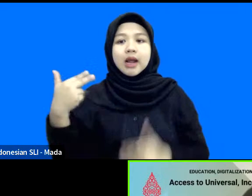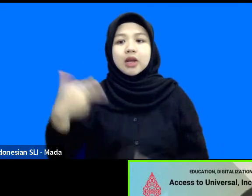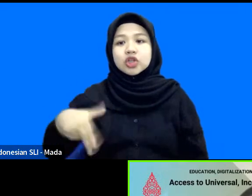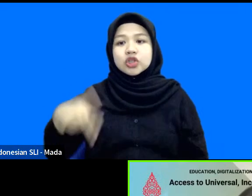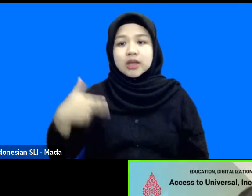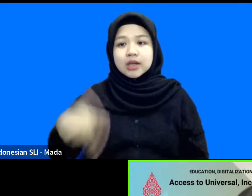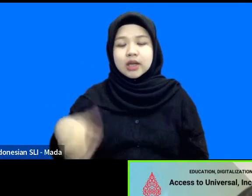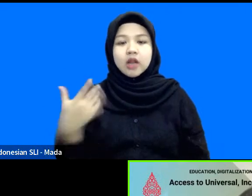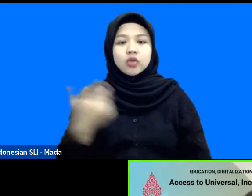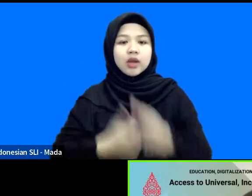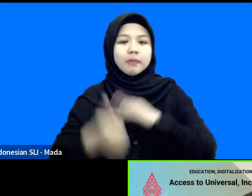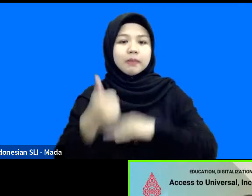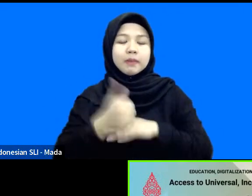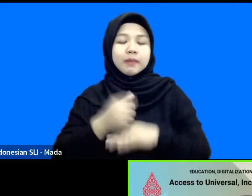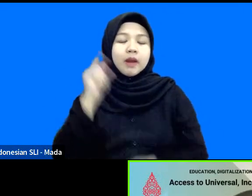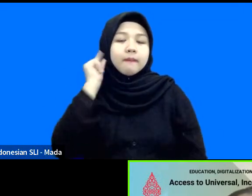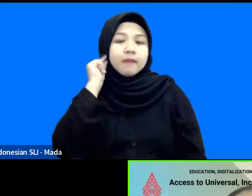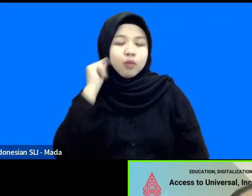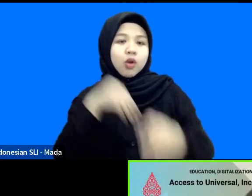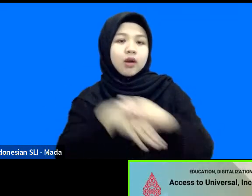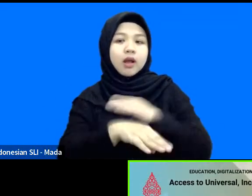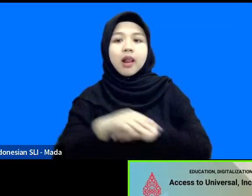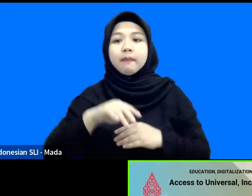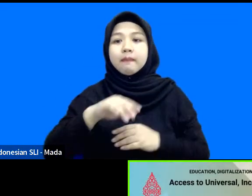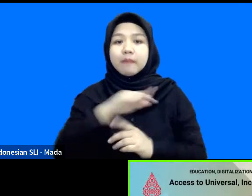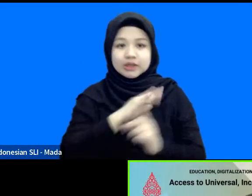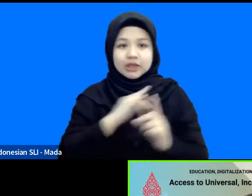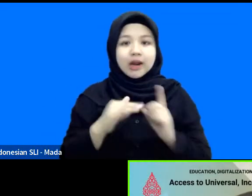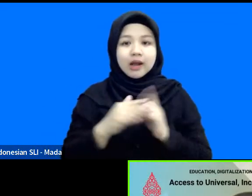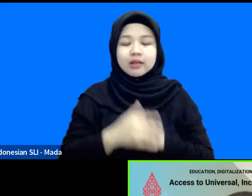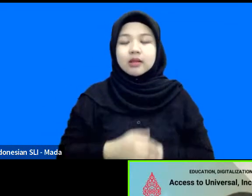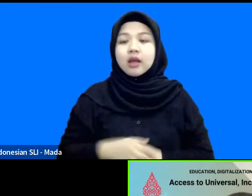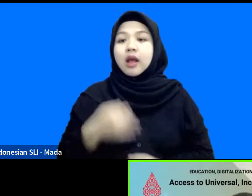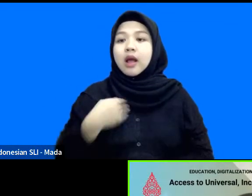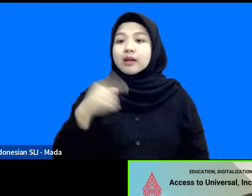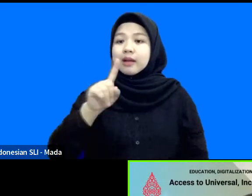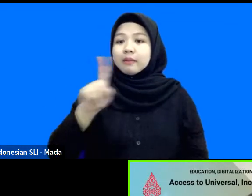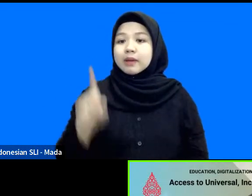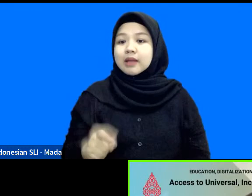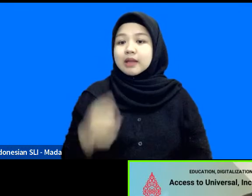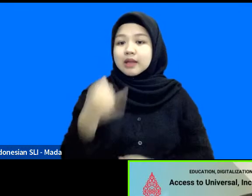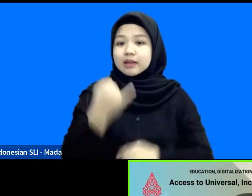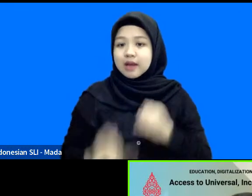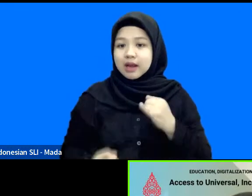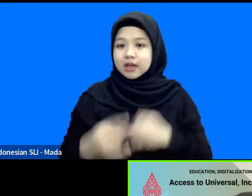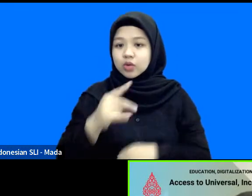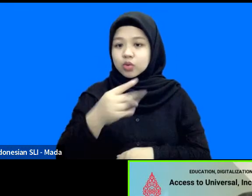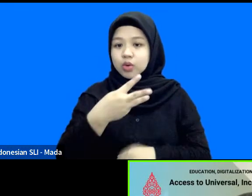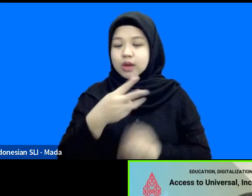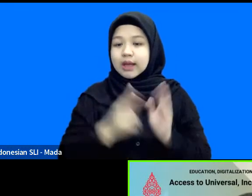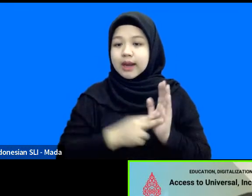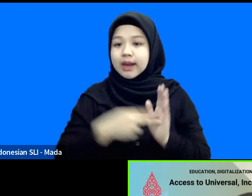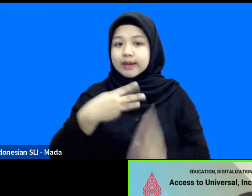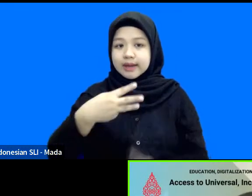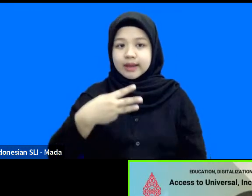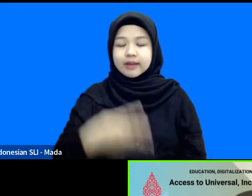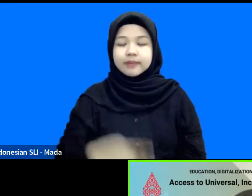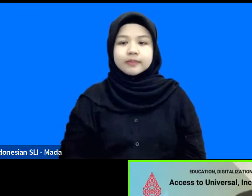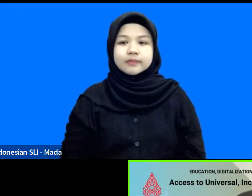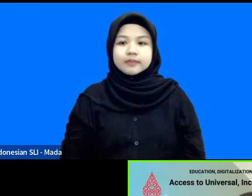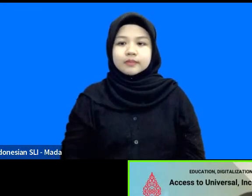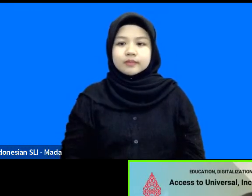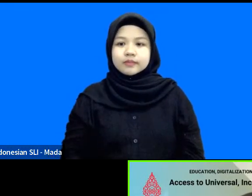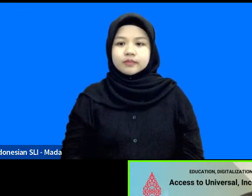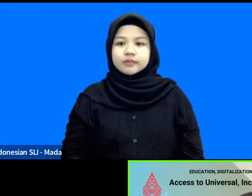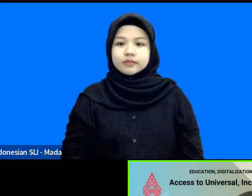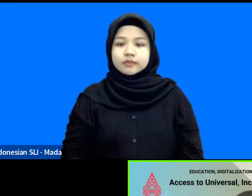and this is for Renee. So Renee, you mentioned a very valid point about allocating budgets